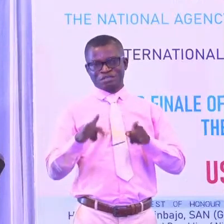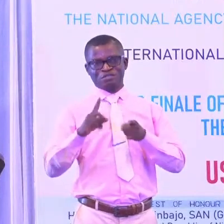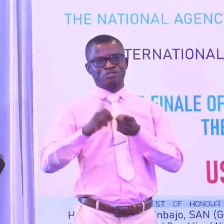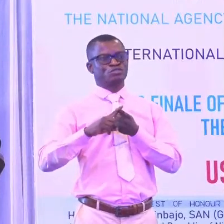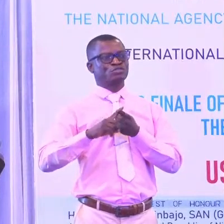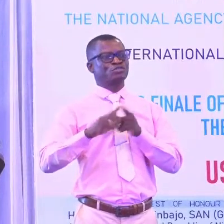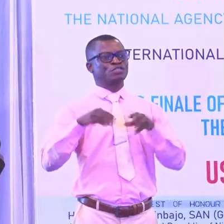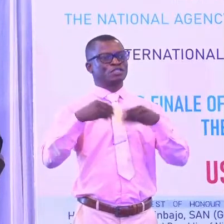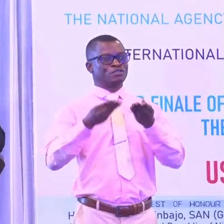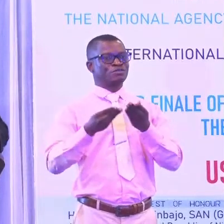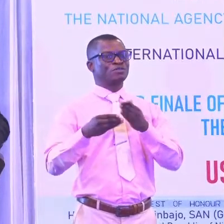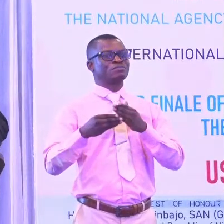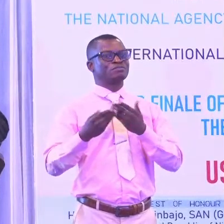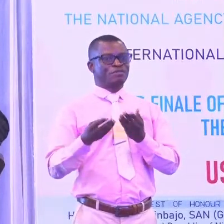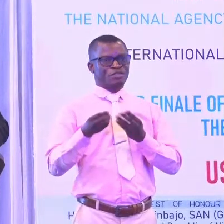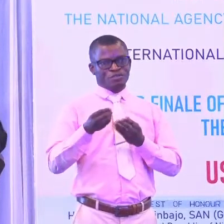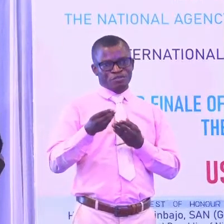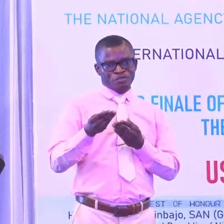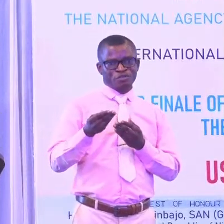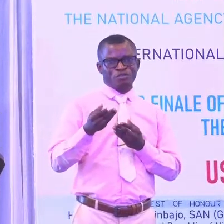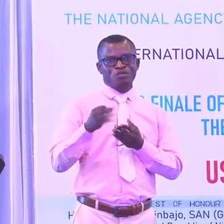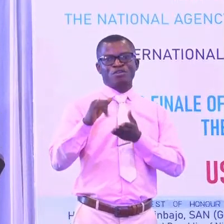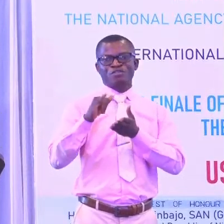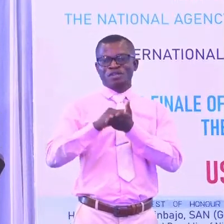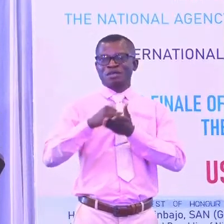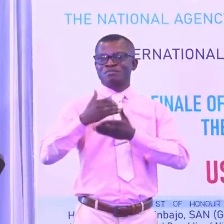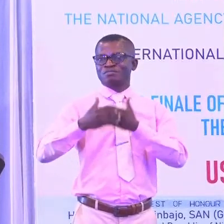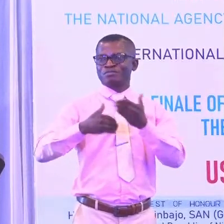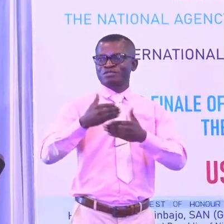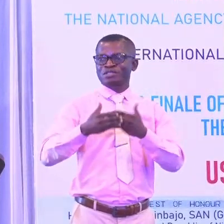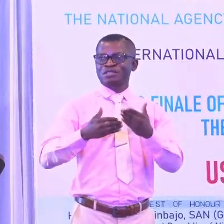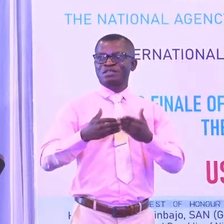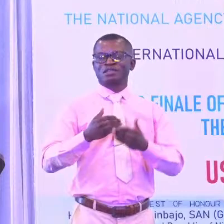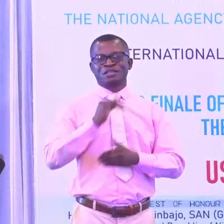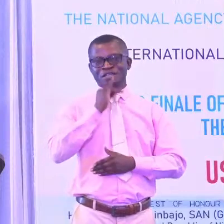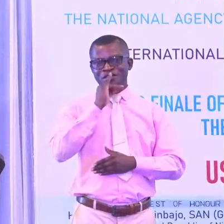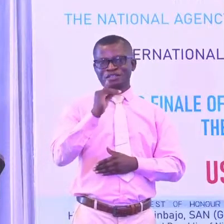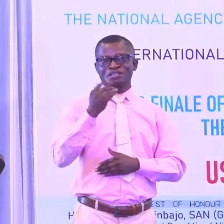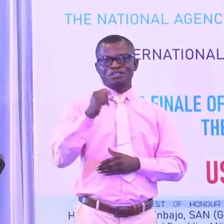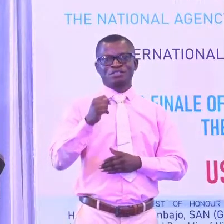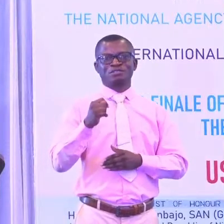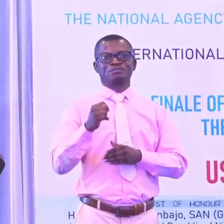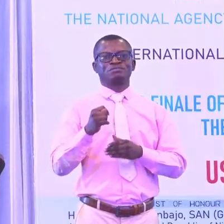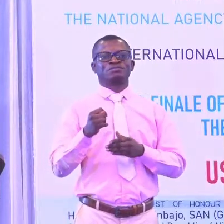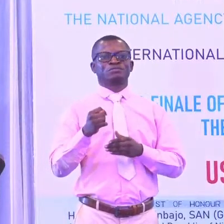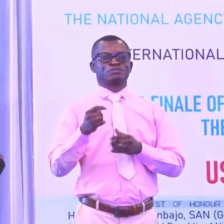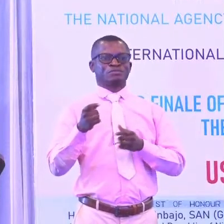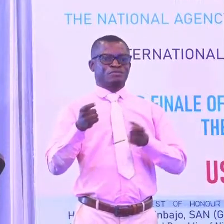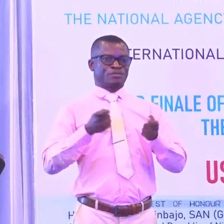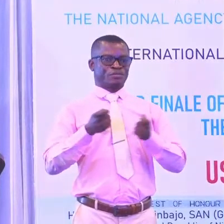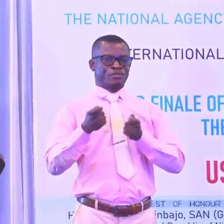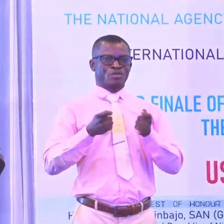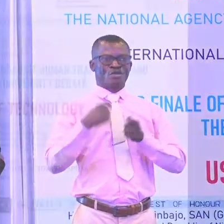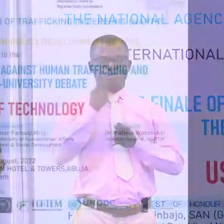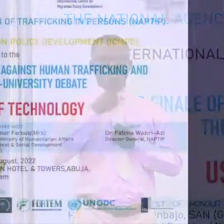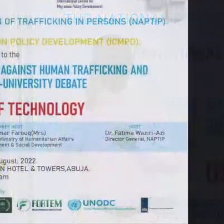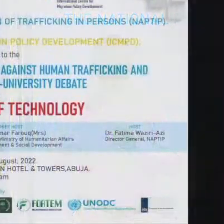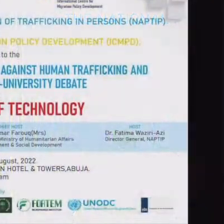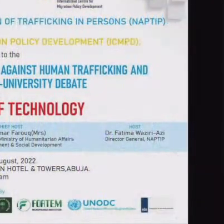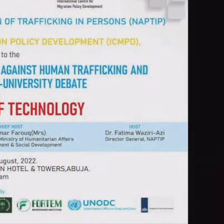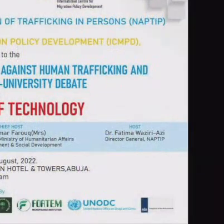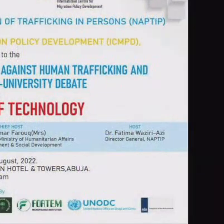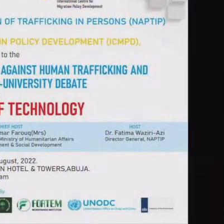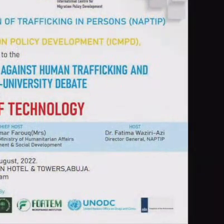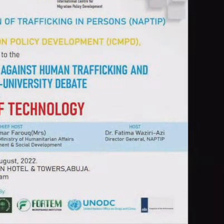to give us a background and coordinate the entire process is the moderator who will be working with our judges and the